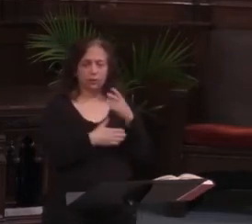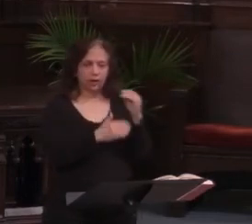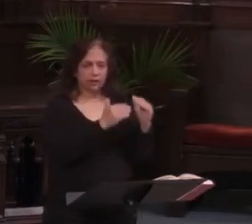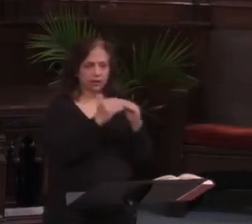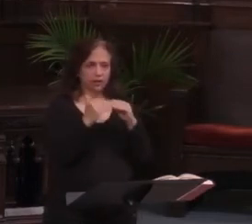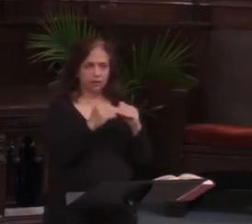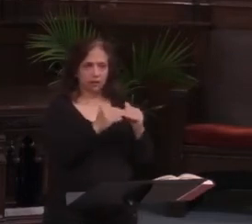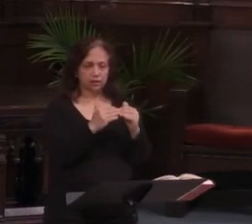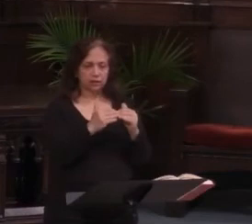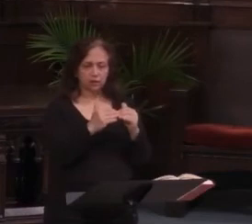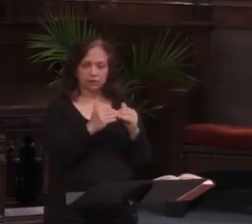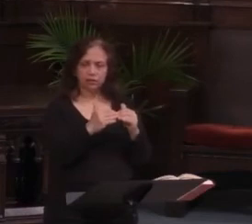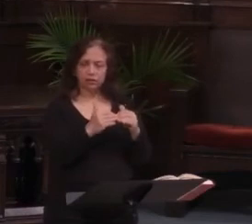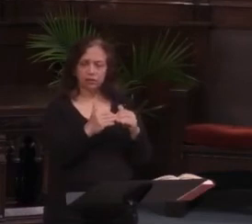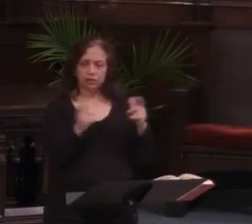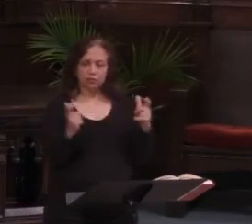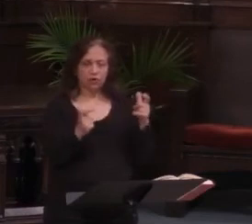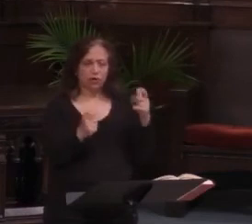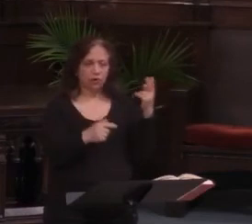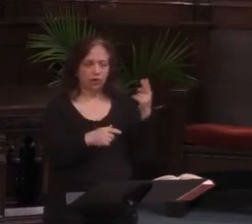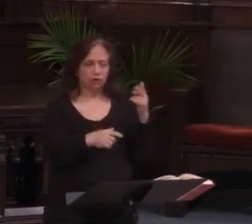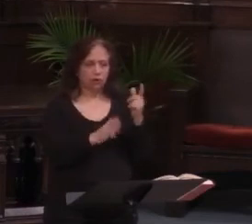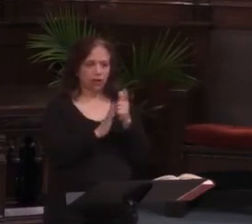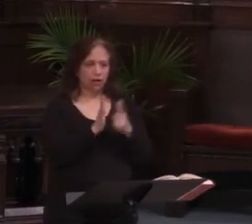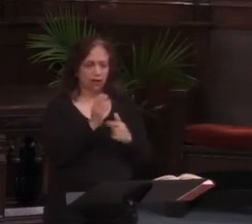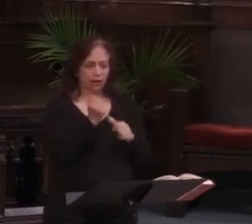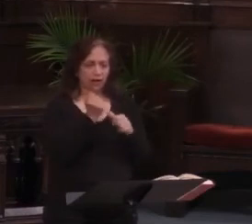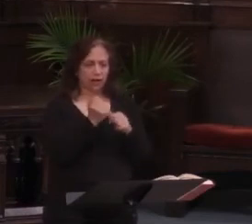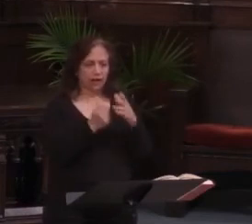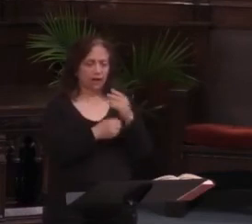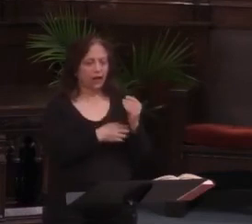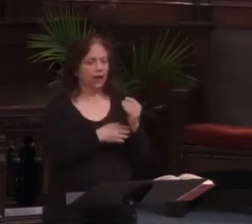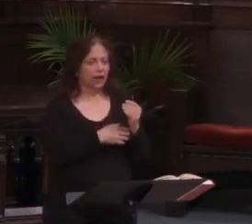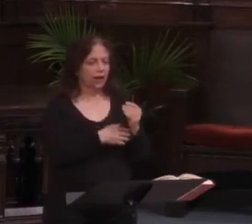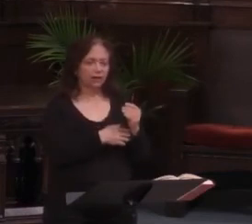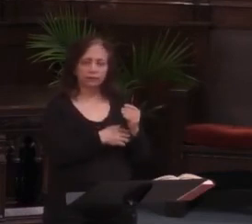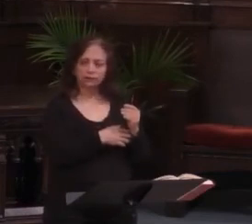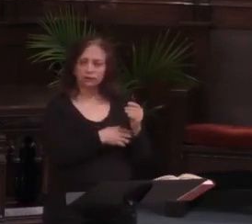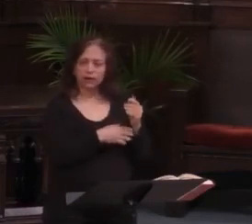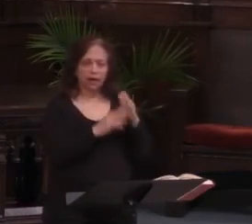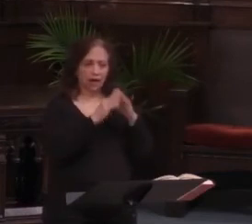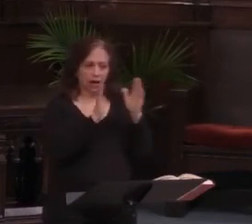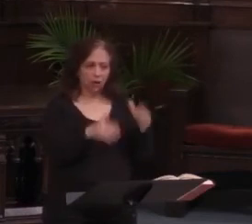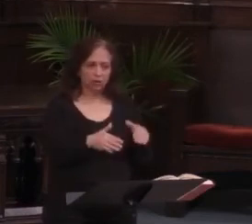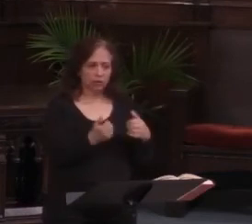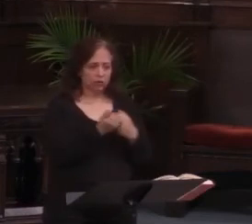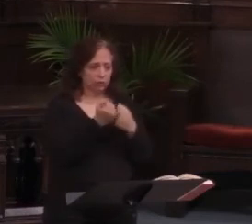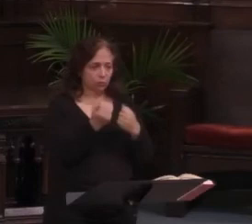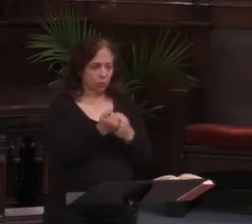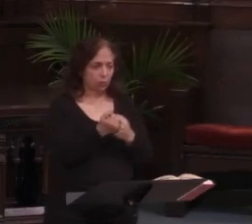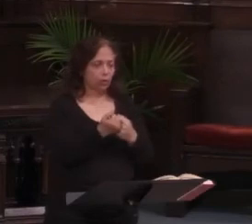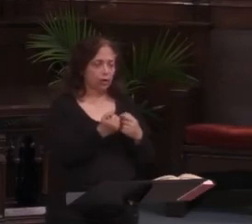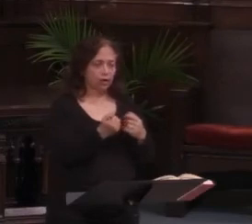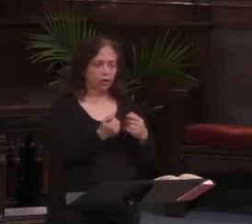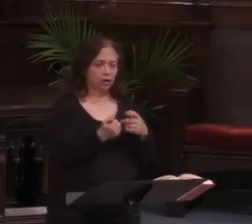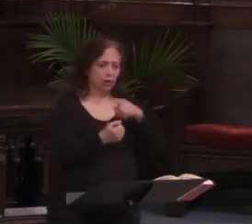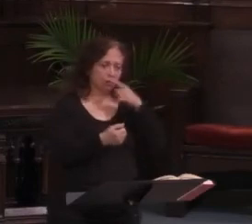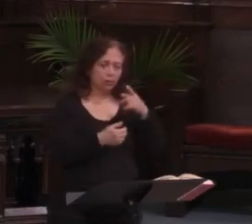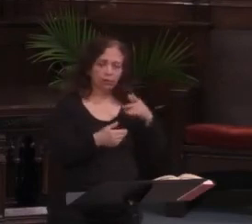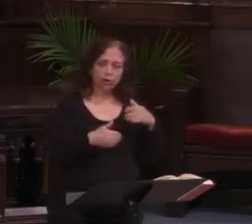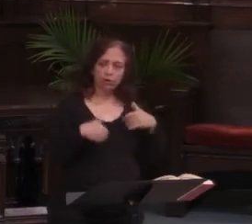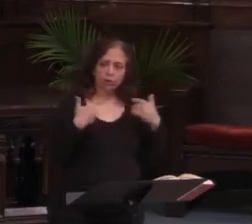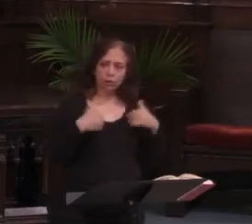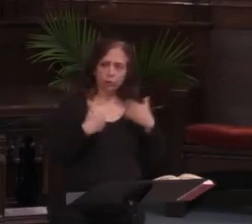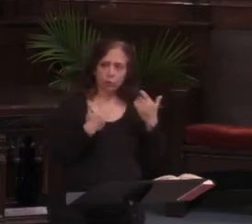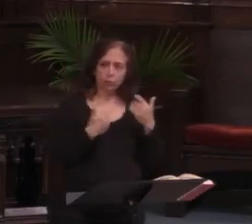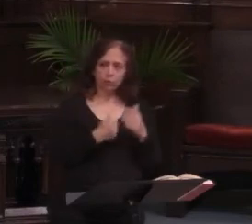Justice, Greater Hartford Legal Aid, and Malta House. Supporting youth through the Compass Youth Collaborative, the Boys and